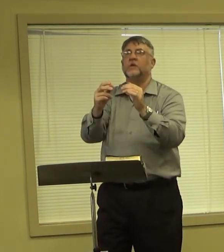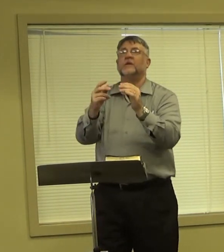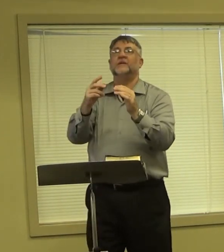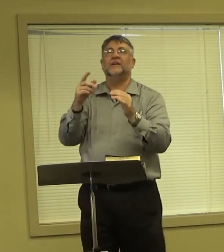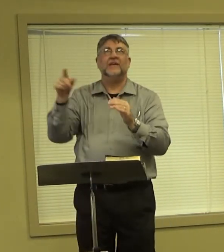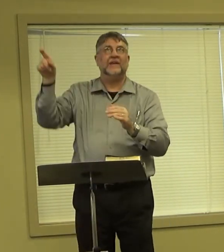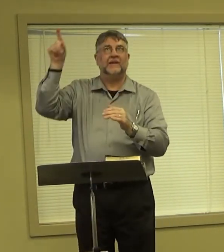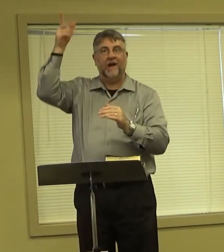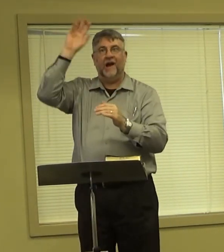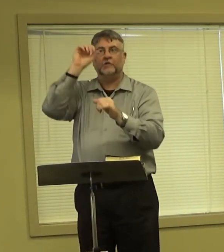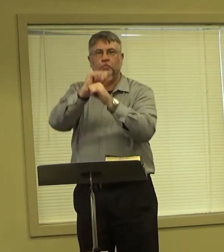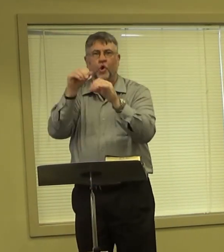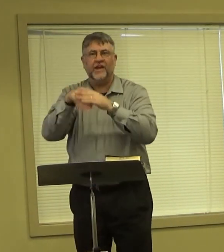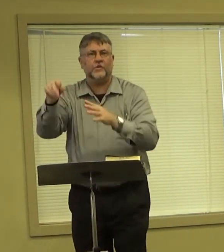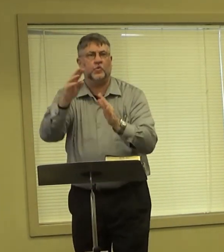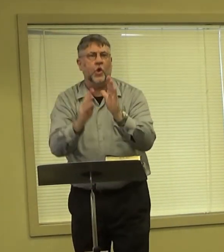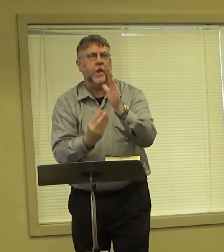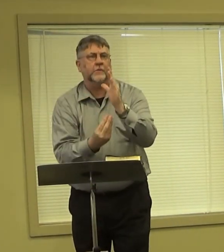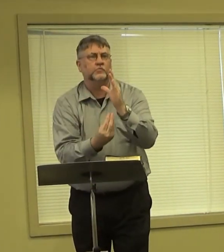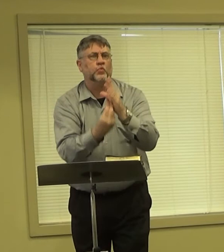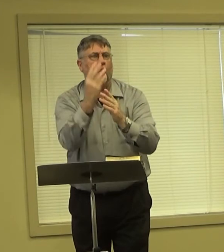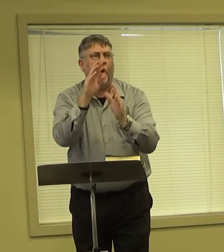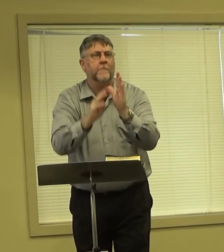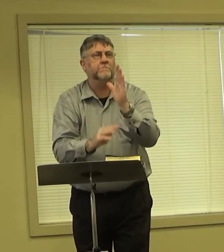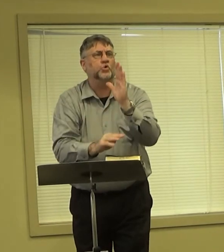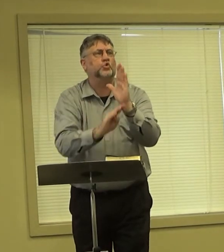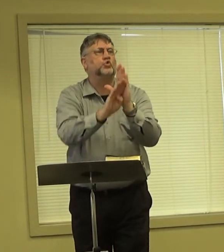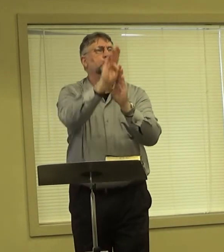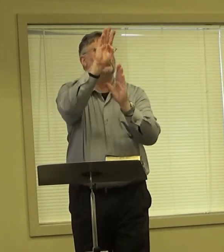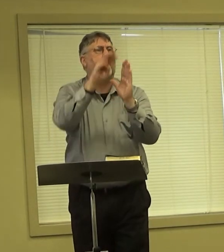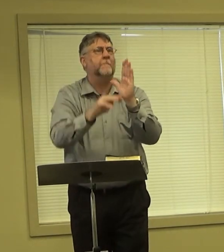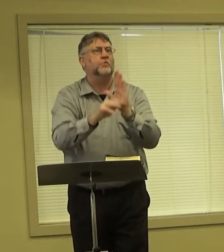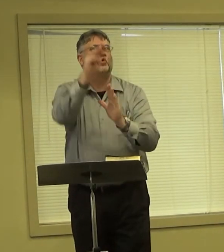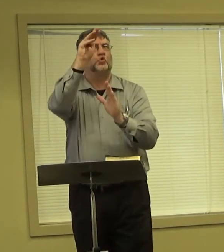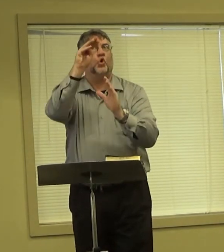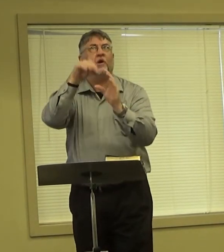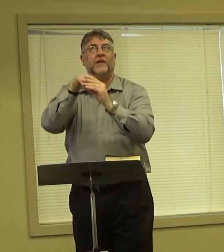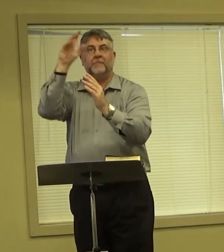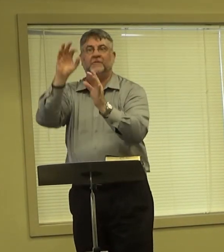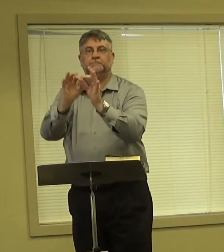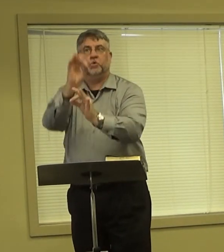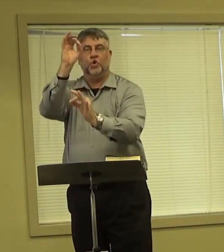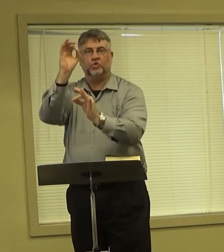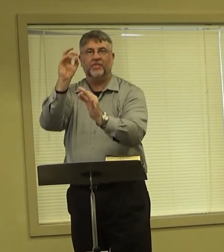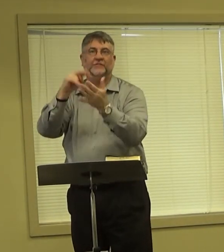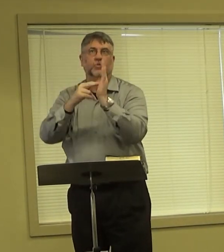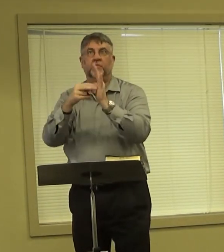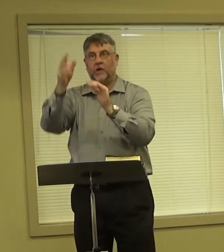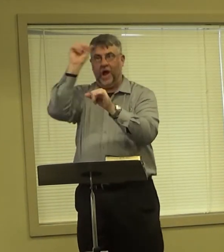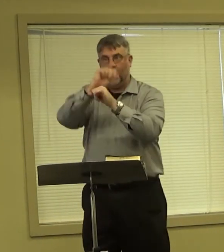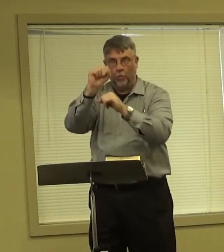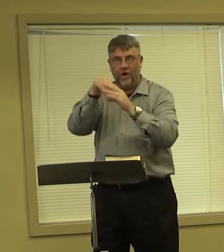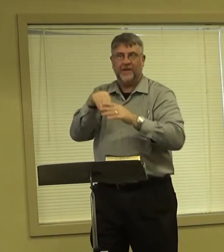the work that He's doing in you, you will grow and mature in the